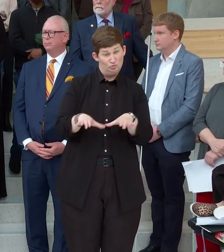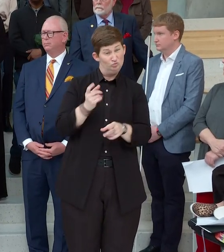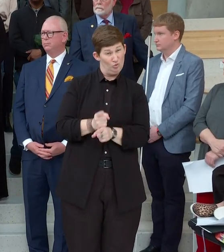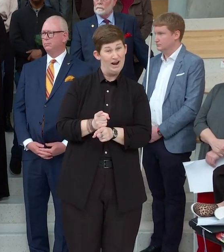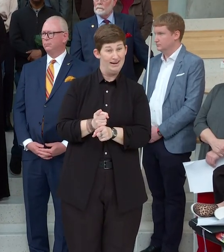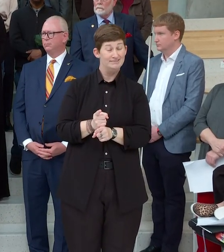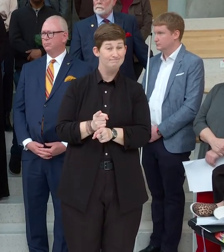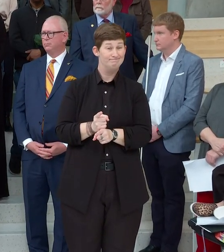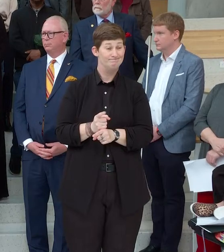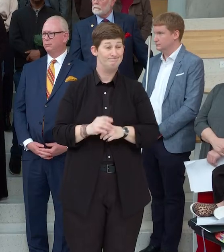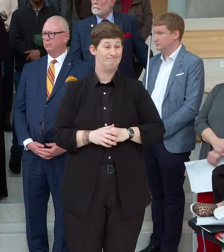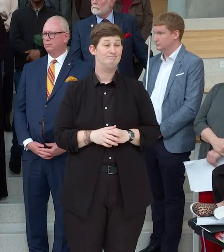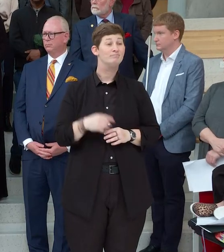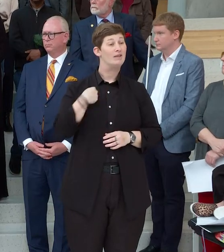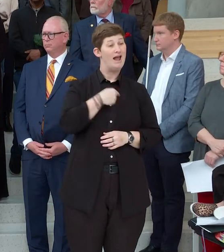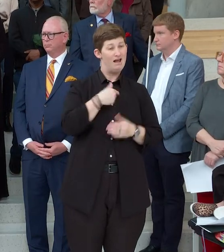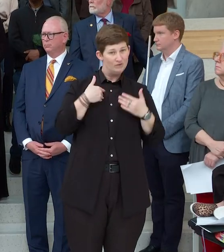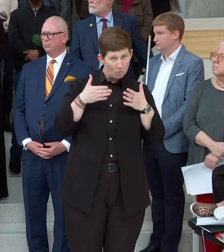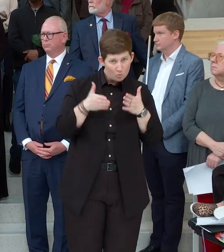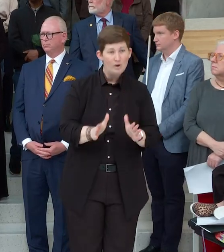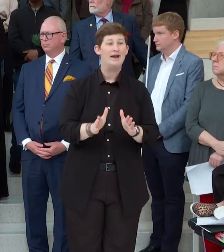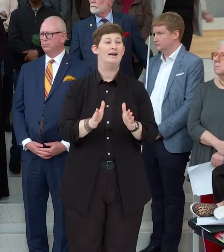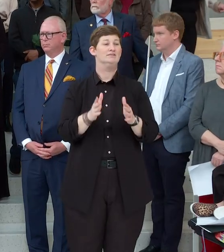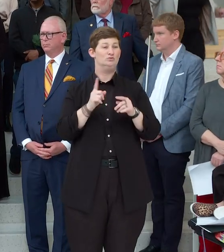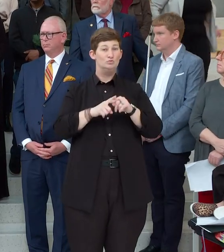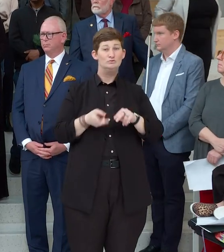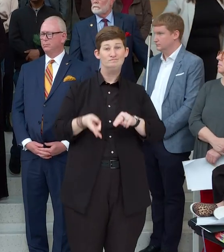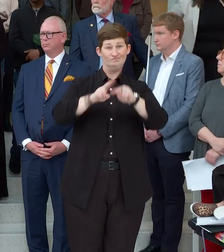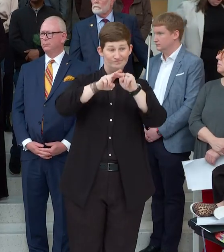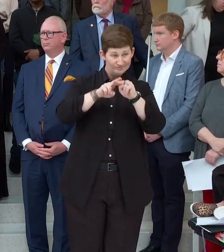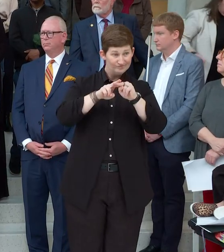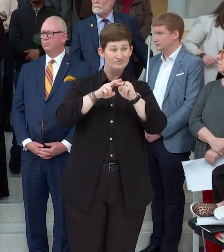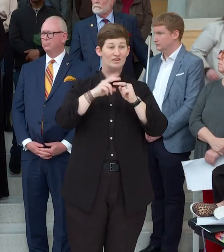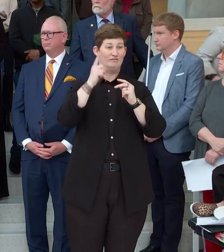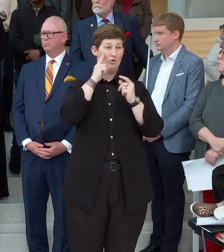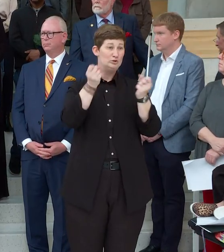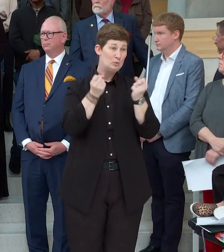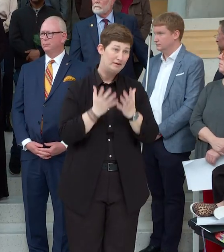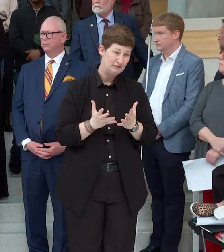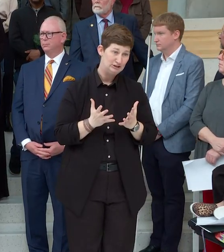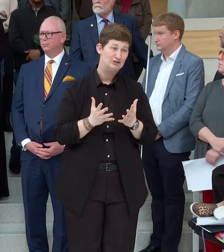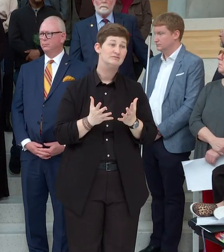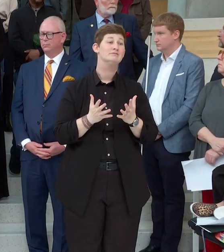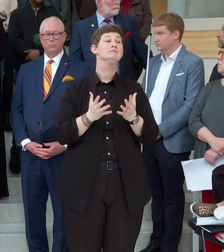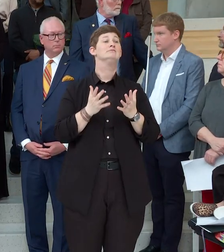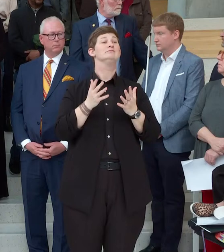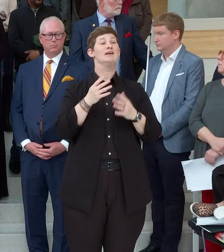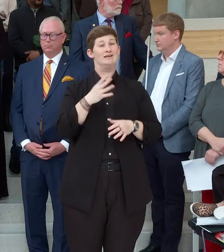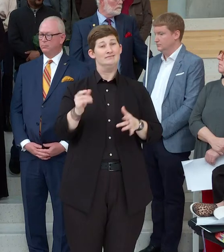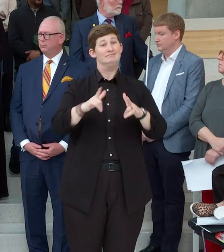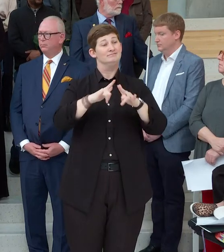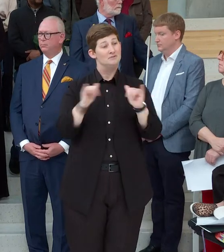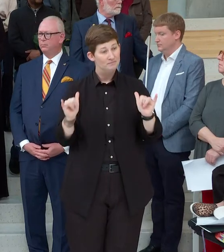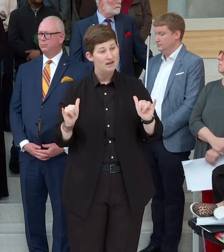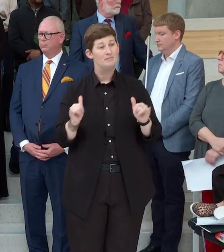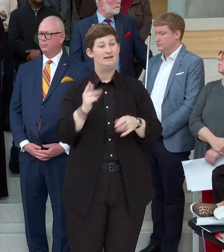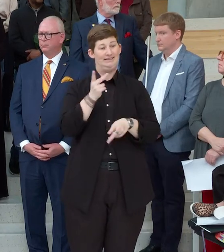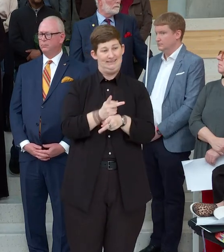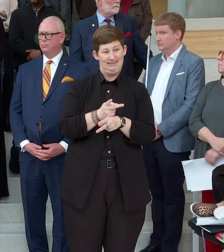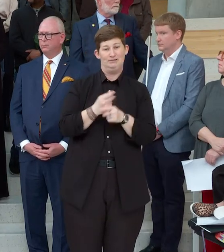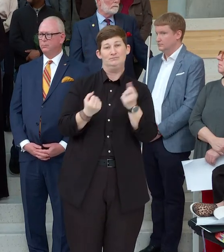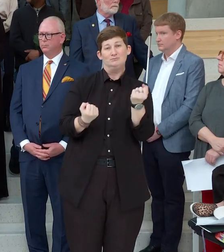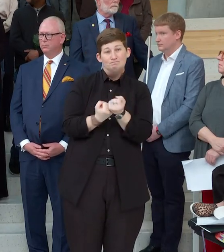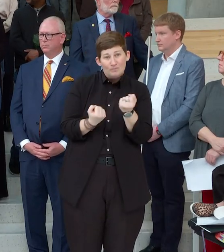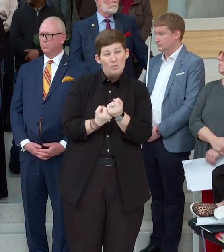to significantly bump the wages for drivers and simultaneously keep this important service in our city.